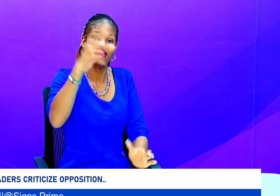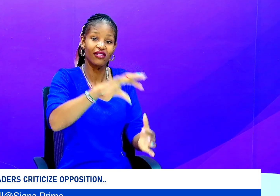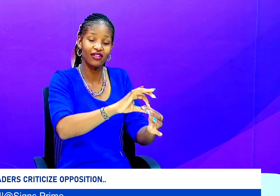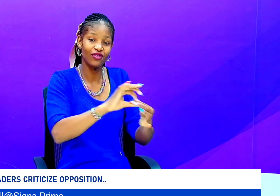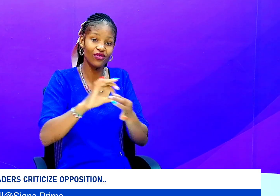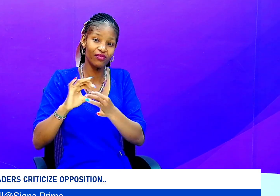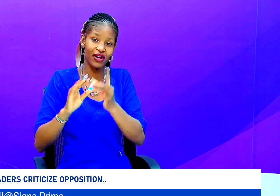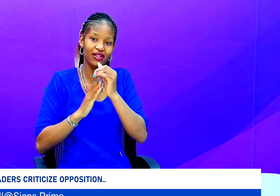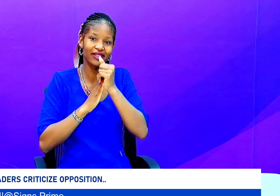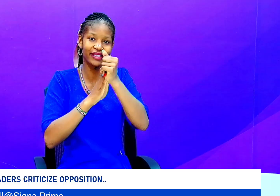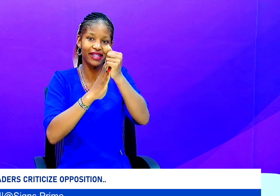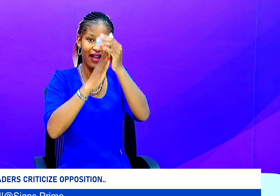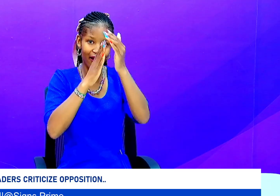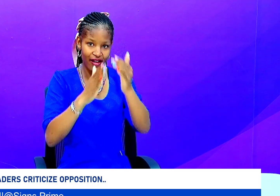On to our first news item.